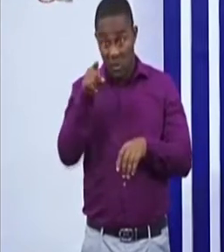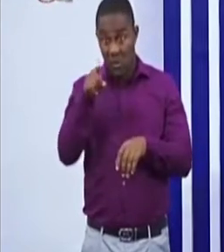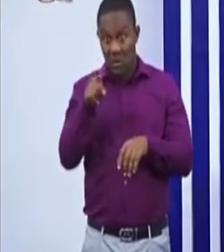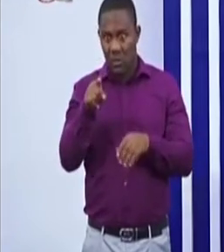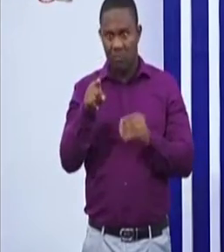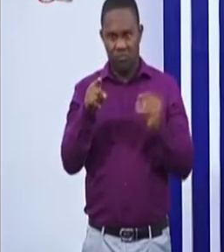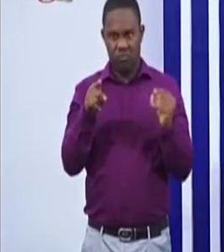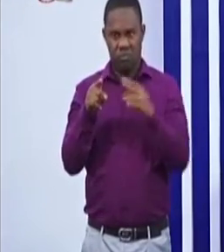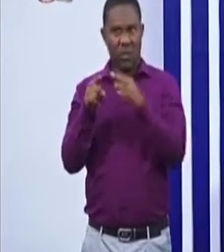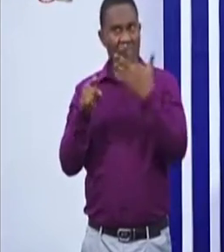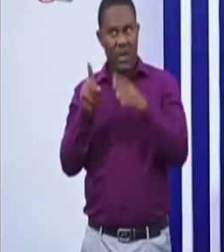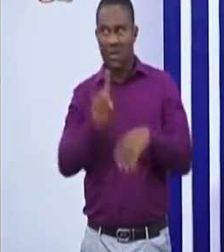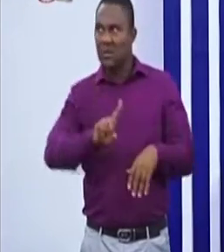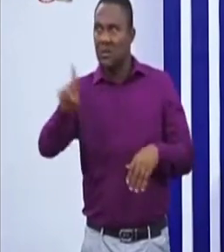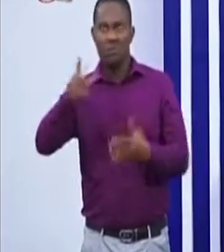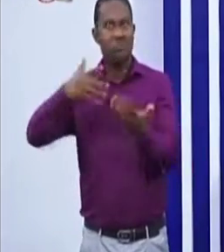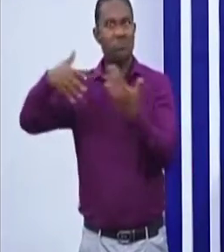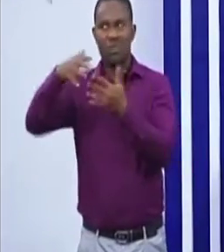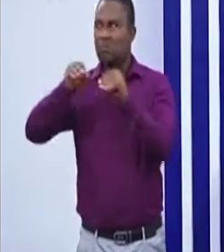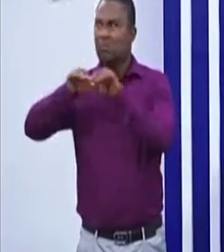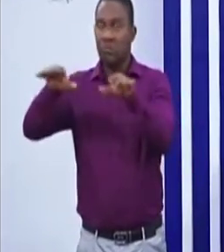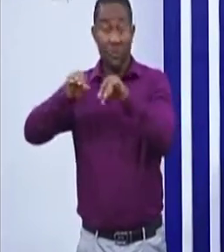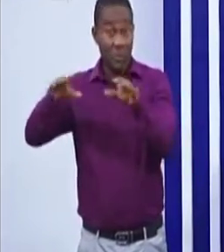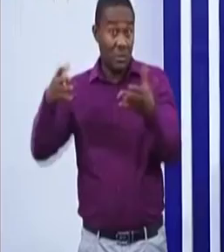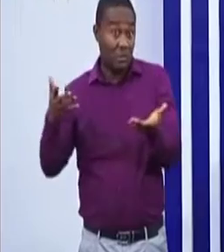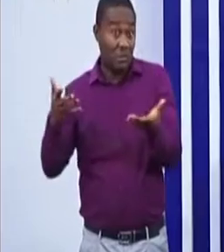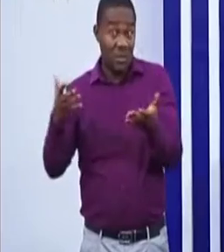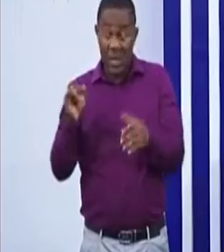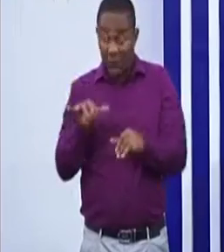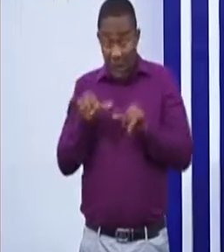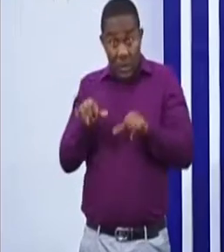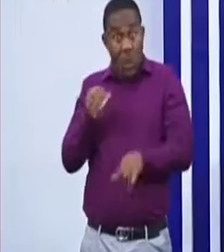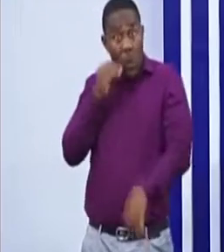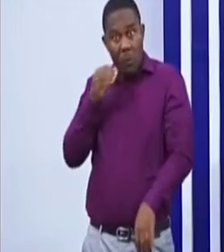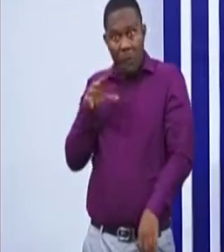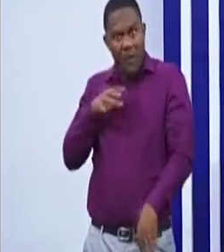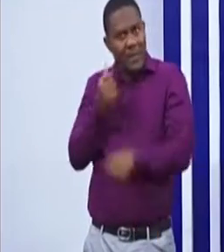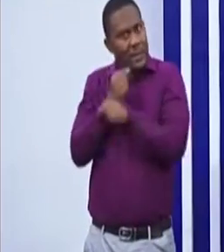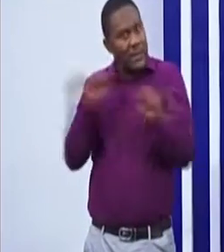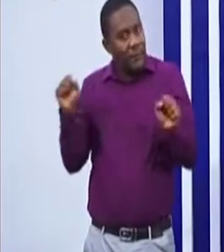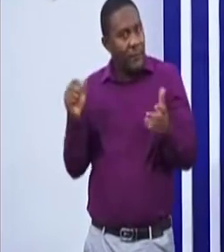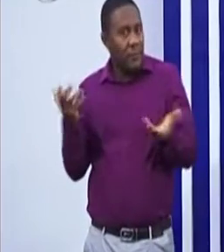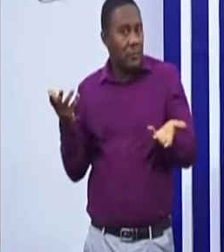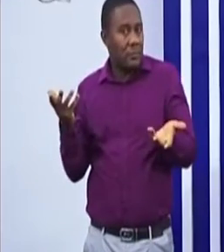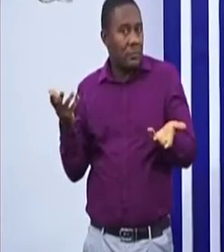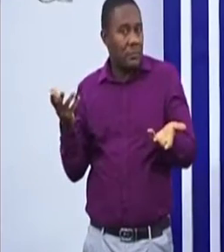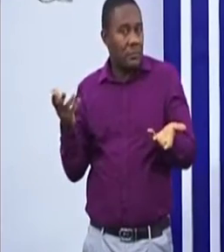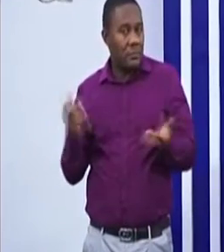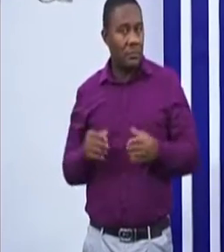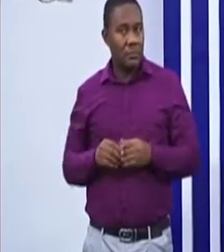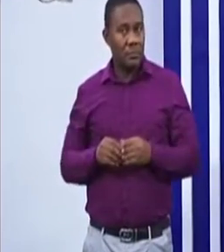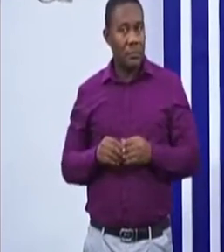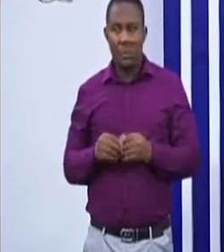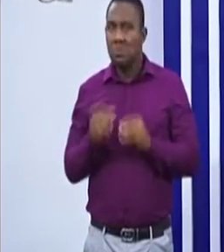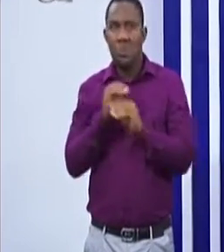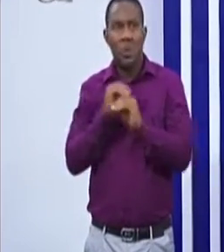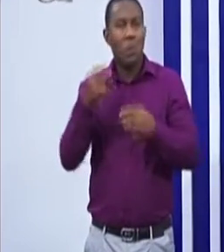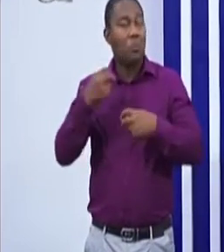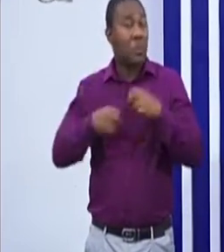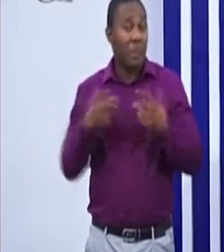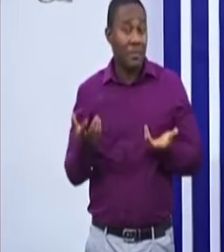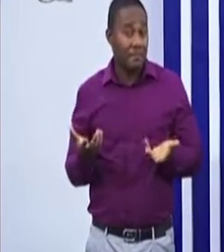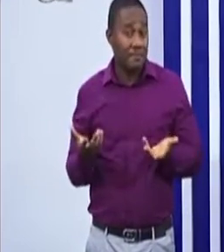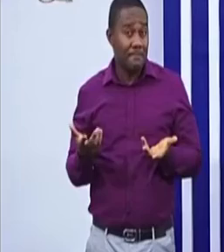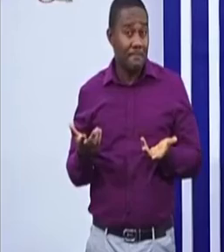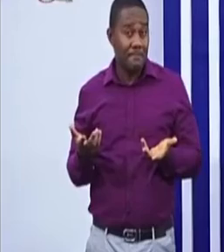nkɔnkɔfa yarebɔne bi a ɛmma fie ɛmmɛha wo ne wabusuafoɔ wotu fie a wote wadeɛ so ɔhaw bi a ɛmma nti